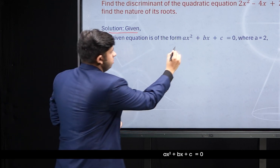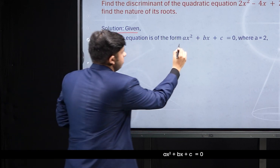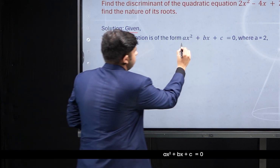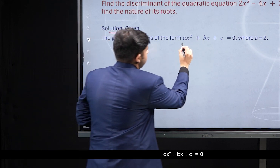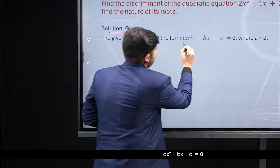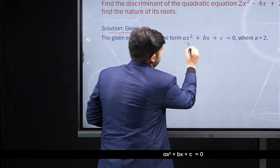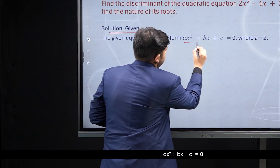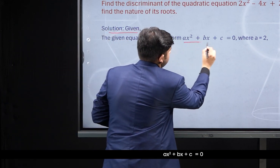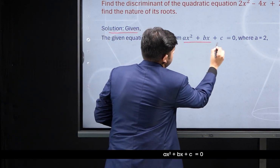0.